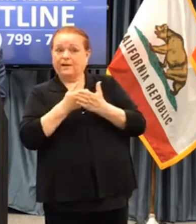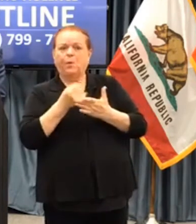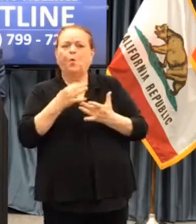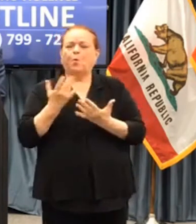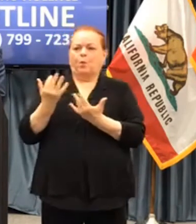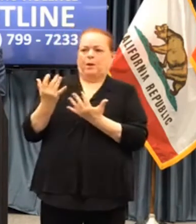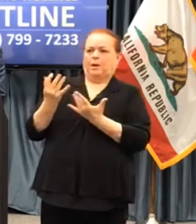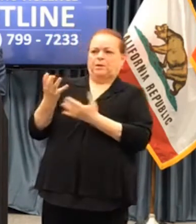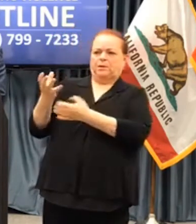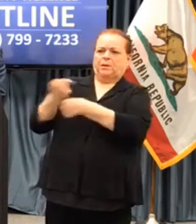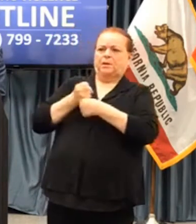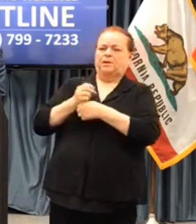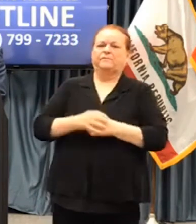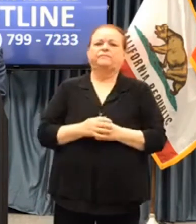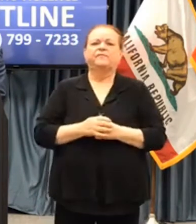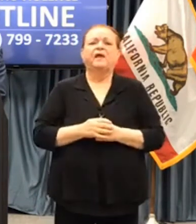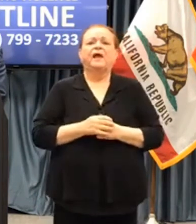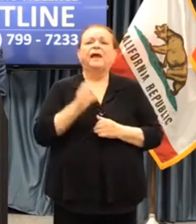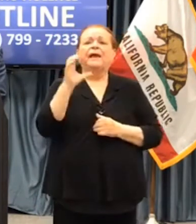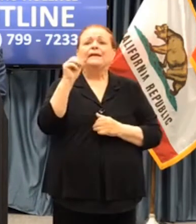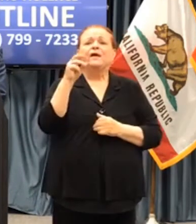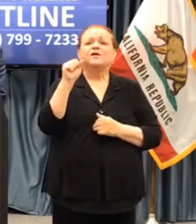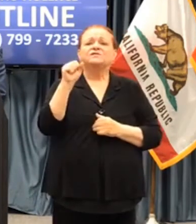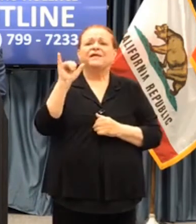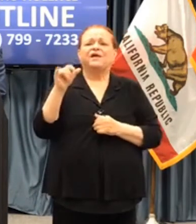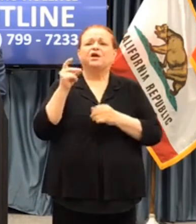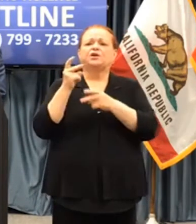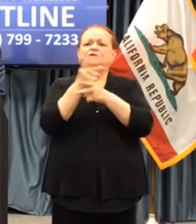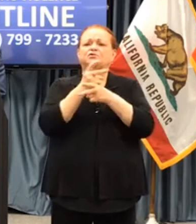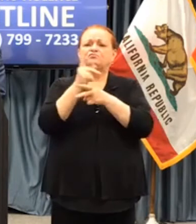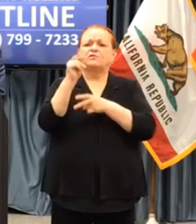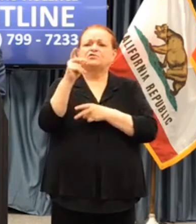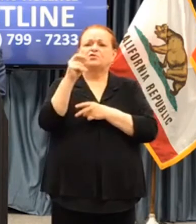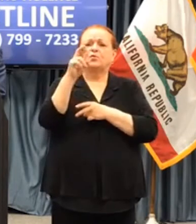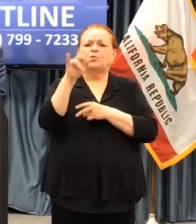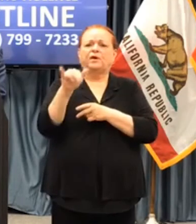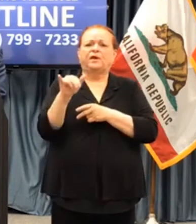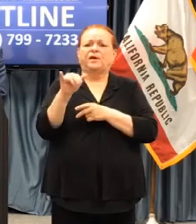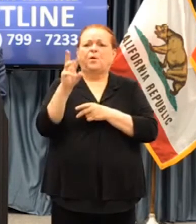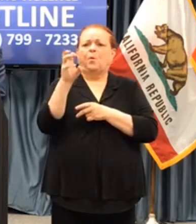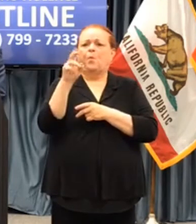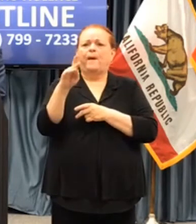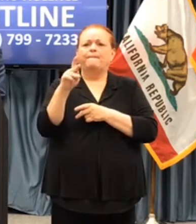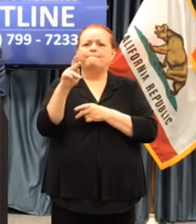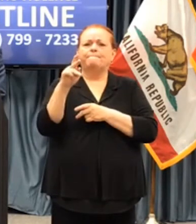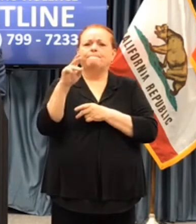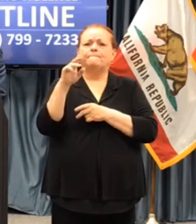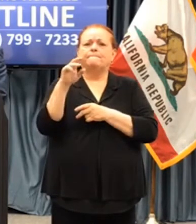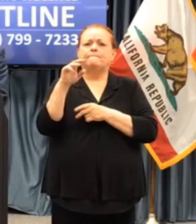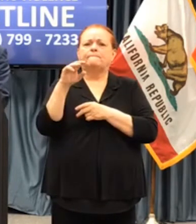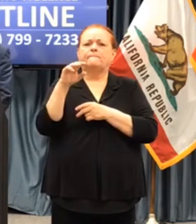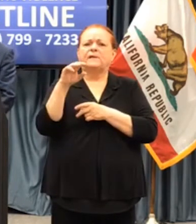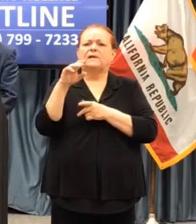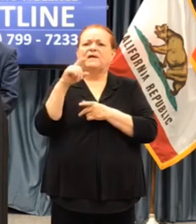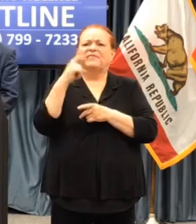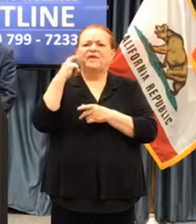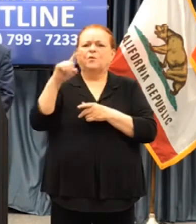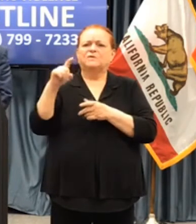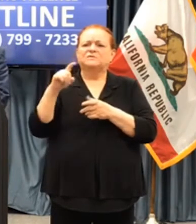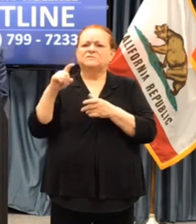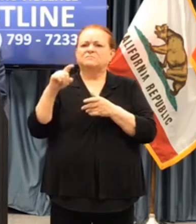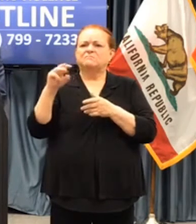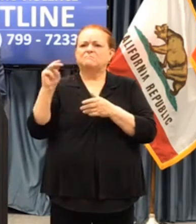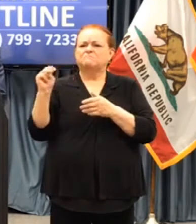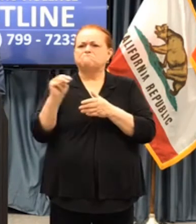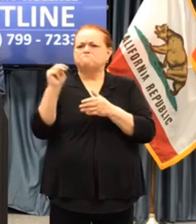Sure. The CARES Act, the Treasury web portal opened, I think it was late Monday afternoon. We completed